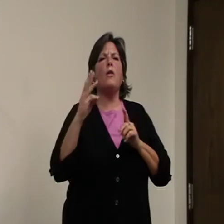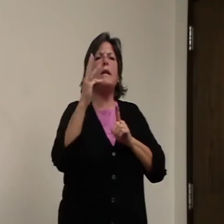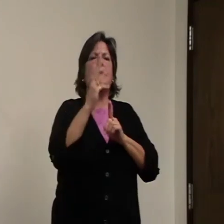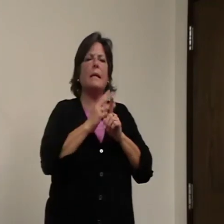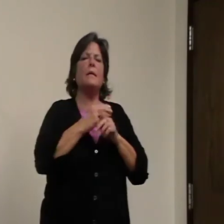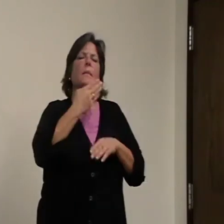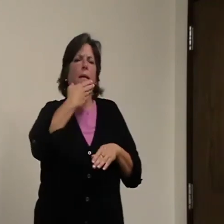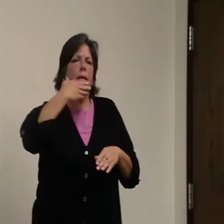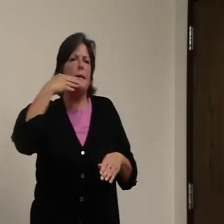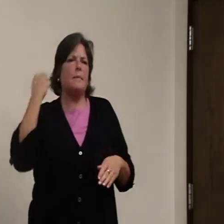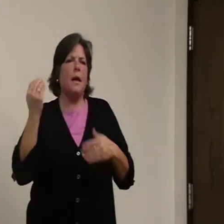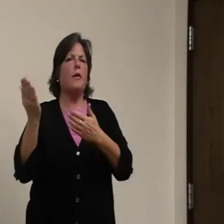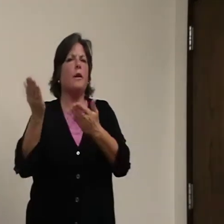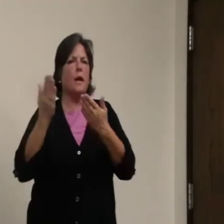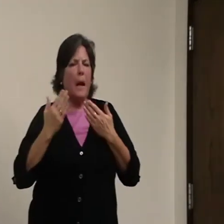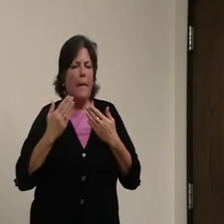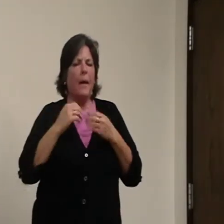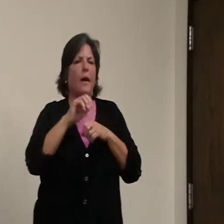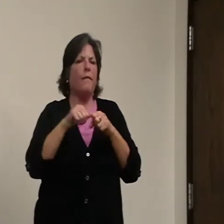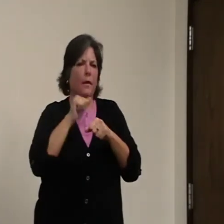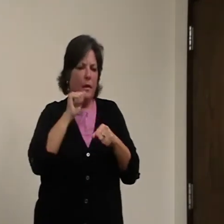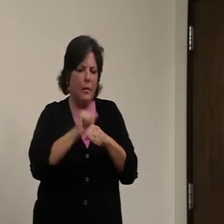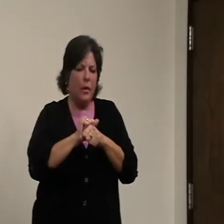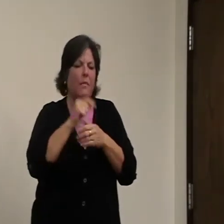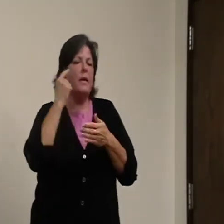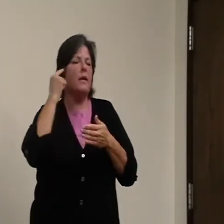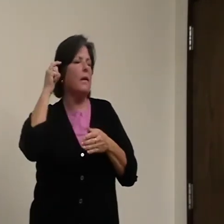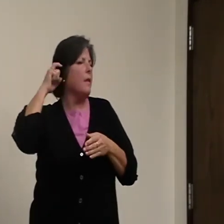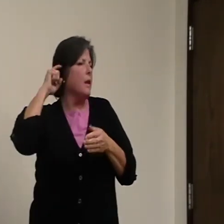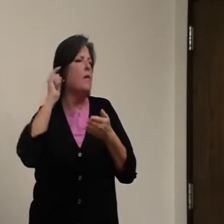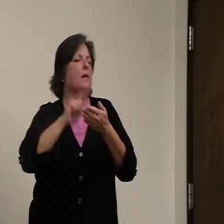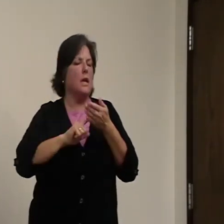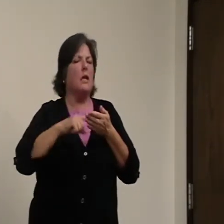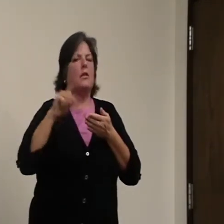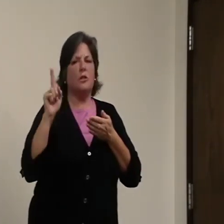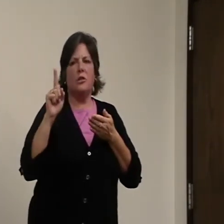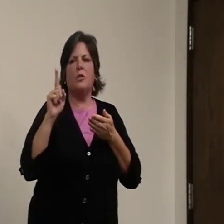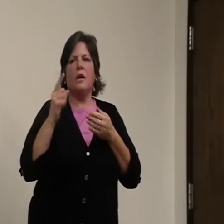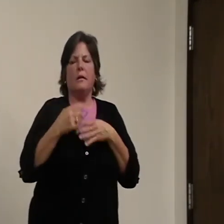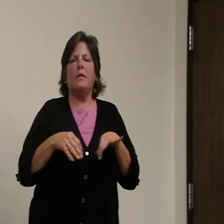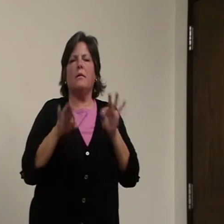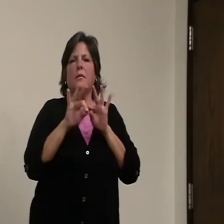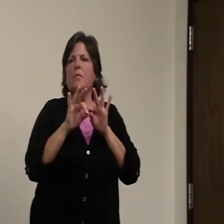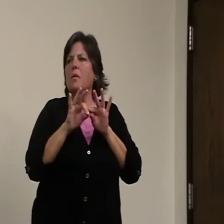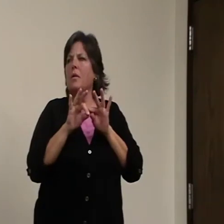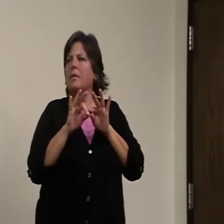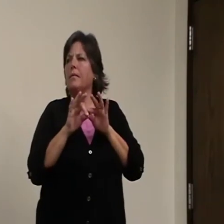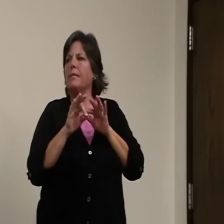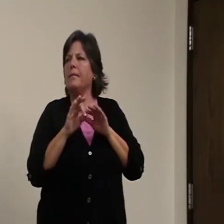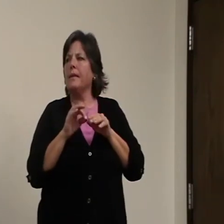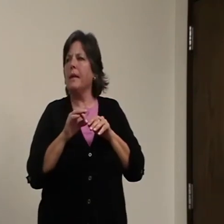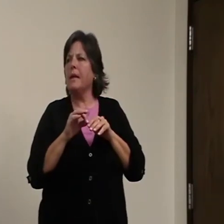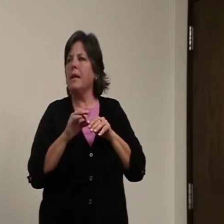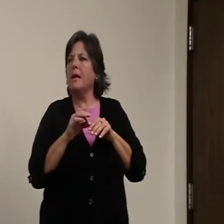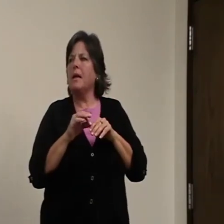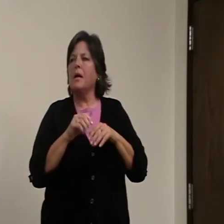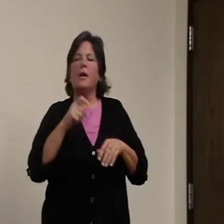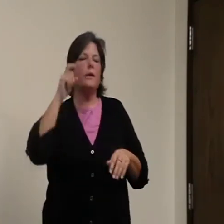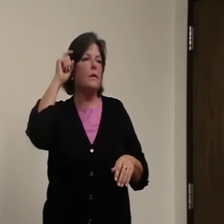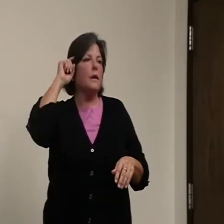hearing aids, our series of appointments are, they get the hearing aid. So after we do the hearing aid evaluation, take your